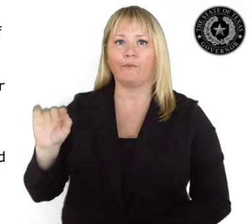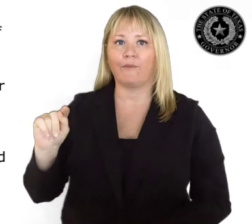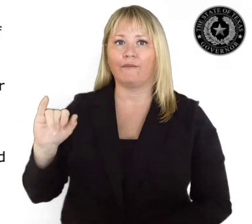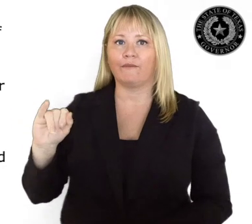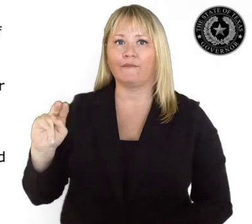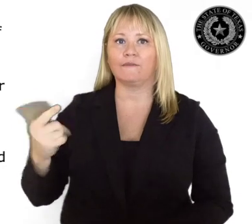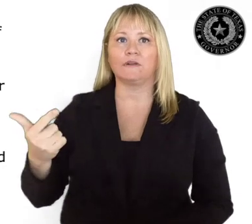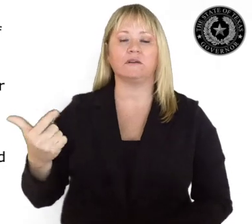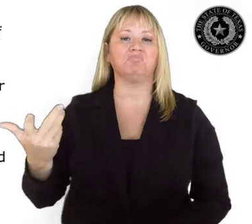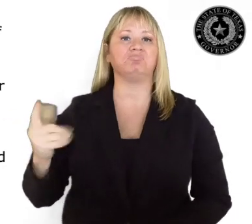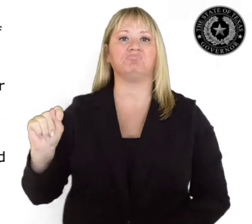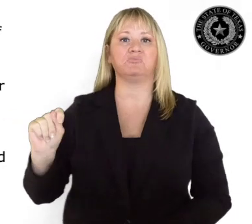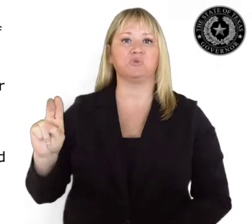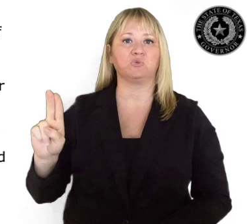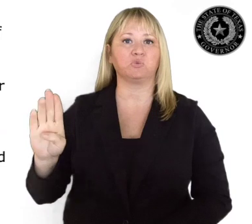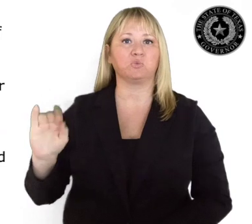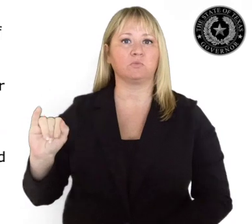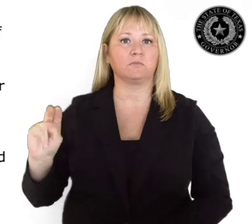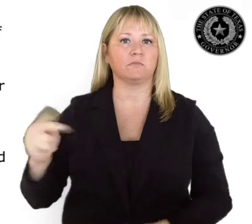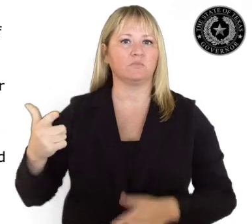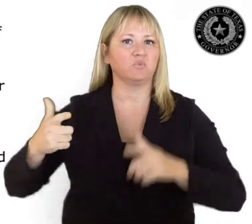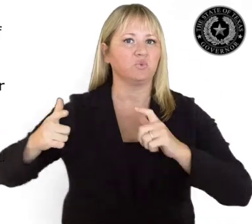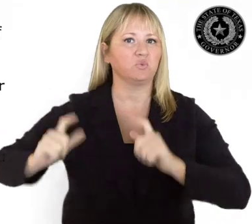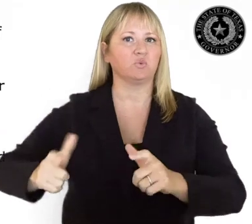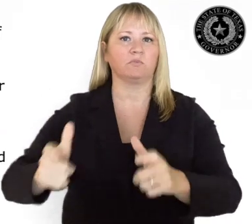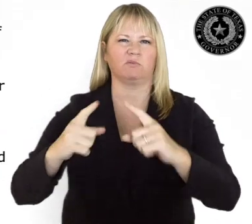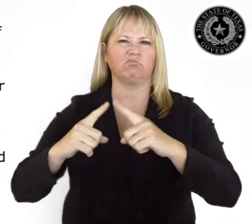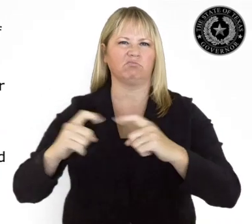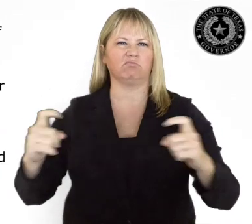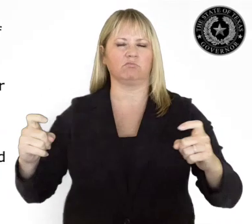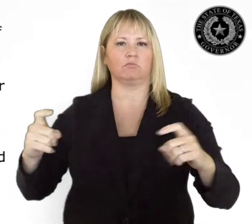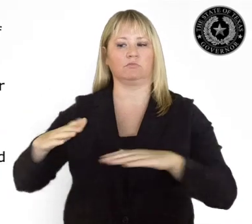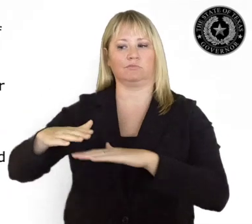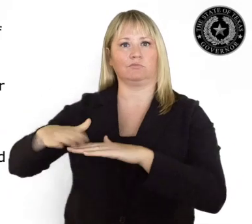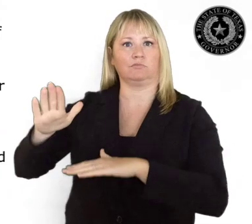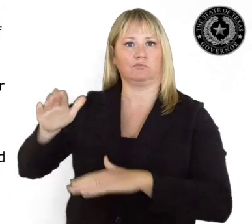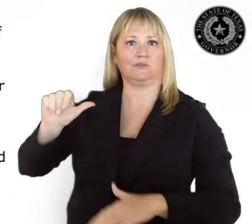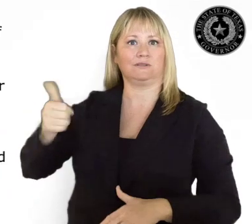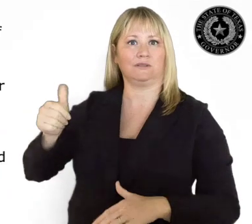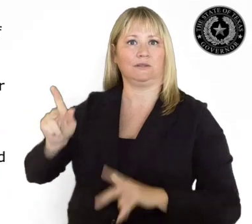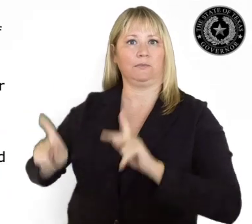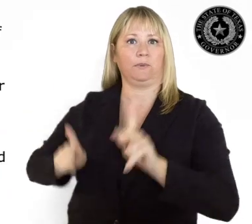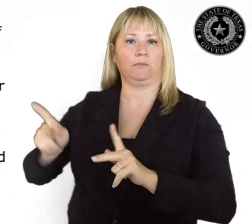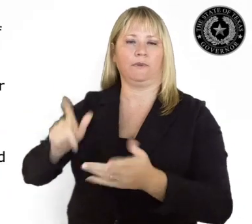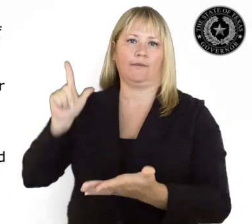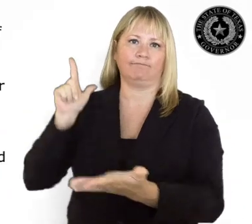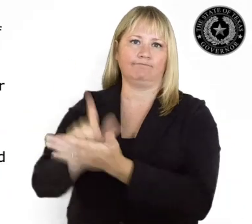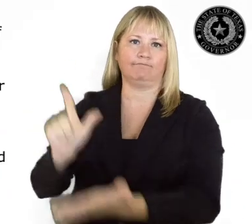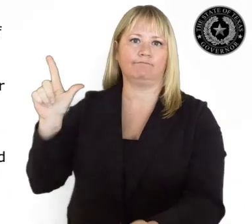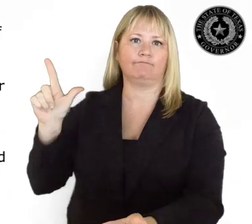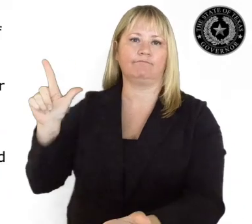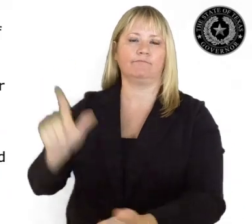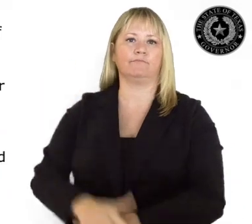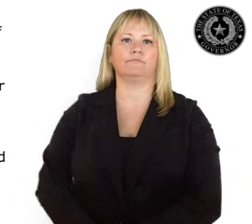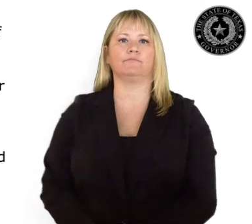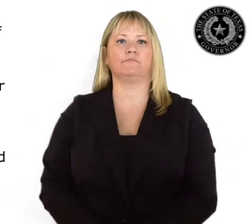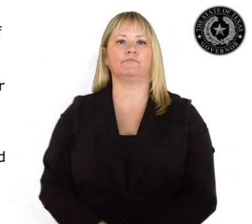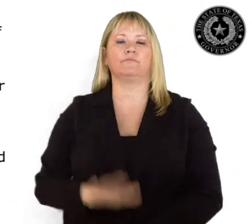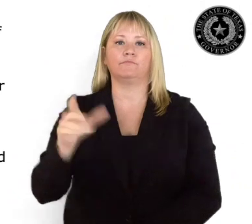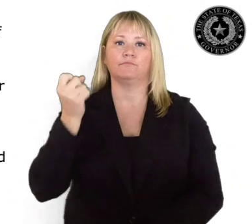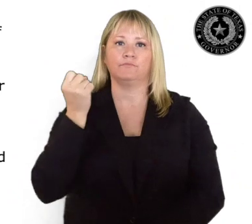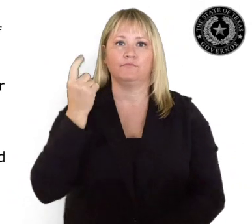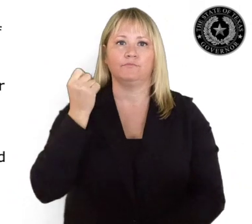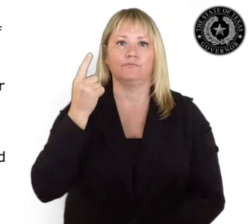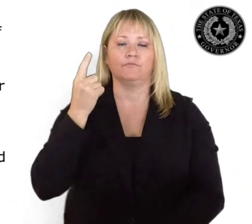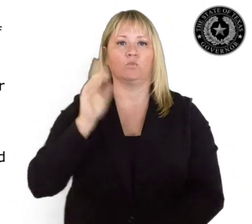than those set forth above in paragraph numbers 1, 3, or 4, the gathering is prohibited unless the mayor